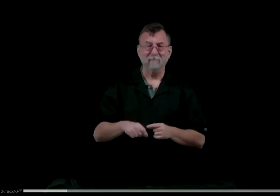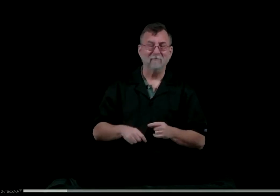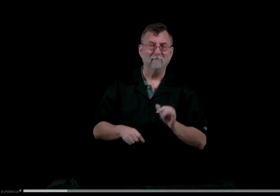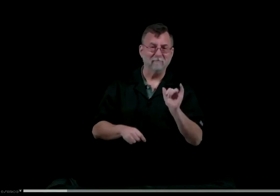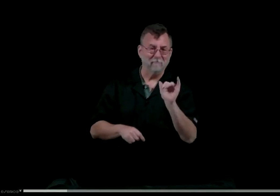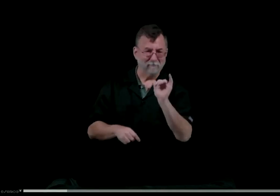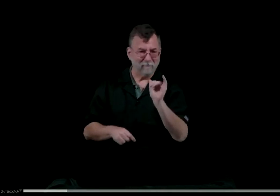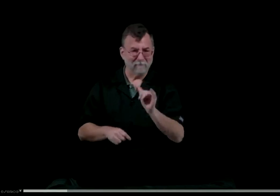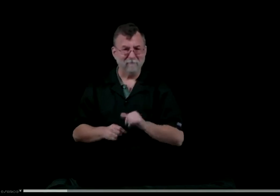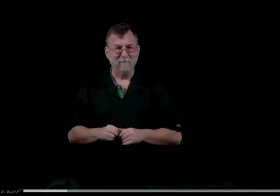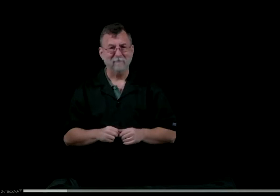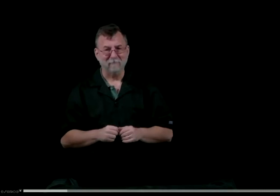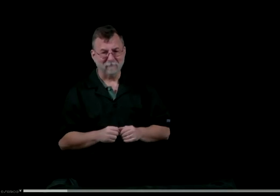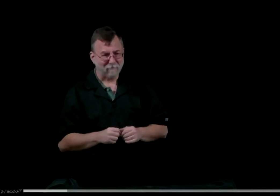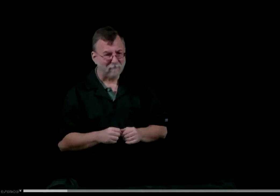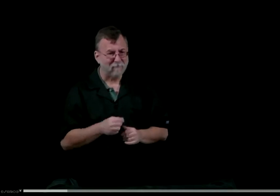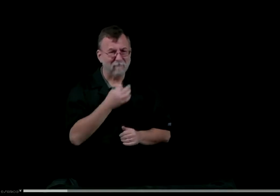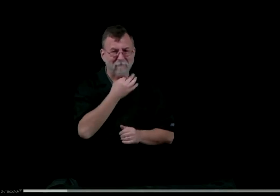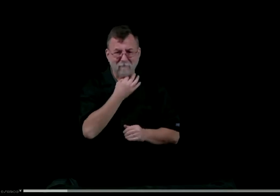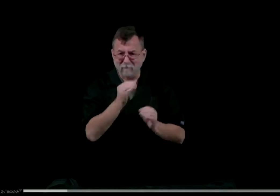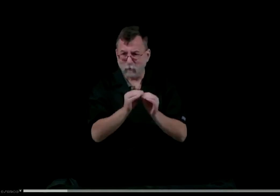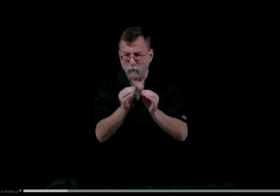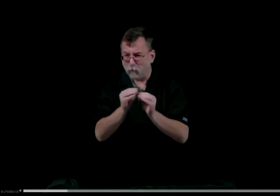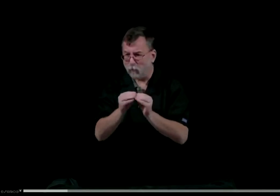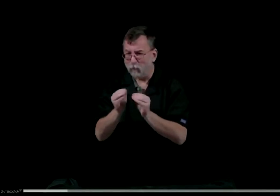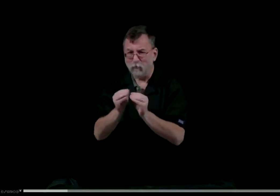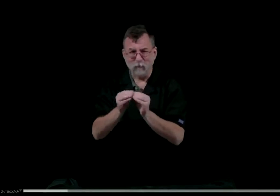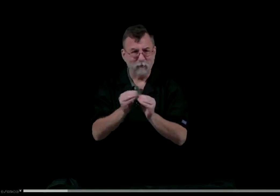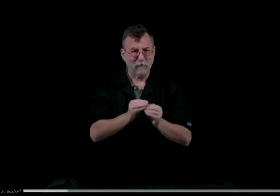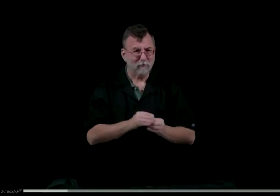Discipline? Okay. Any more?